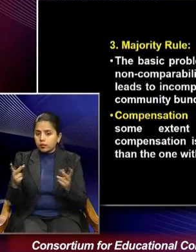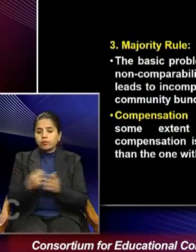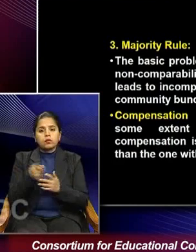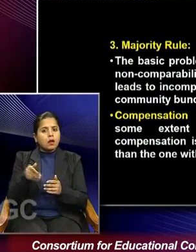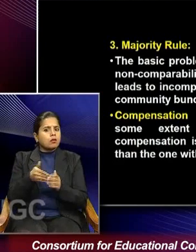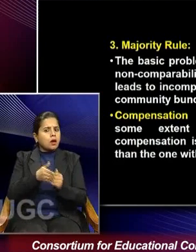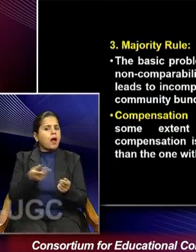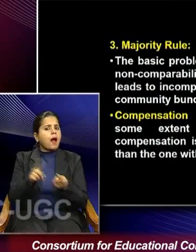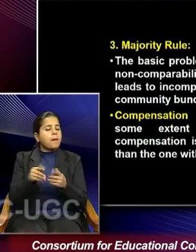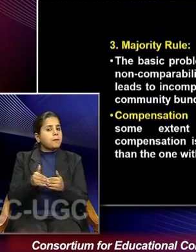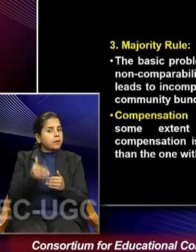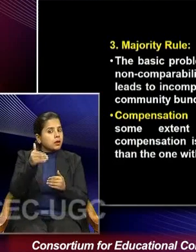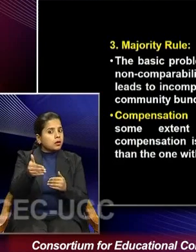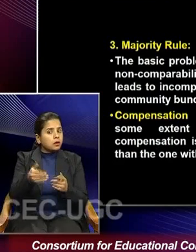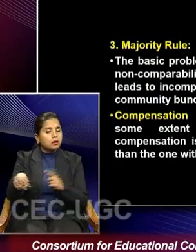to